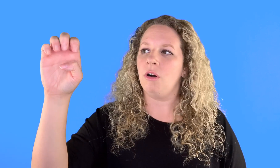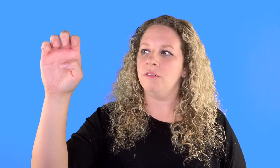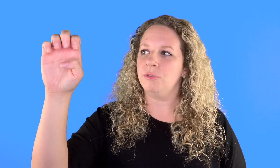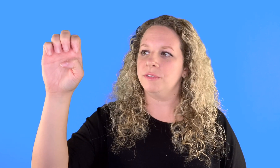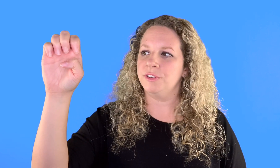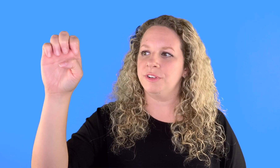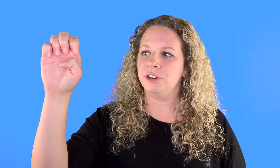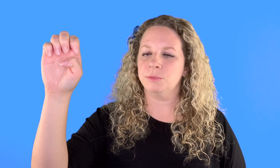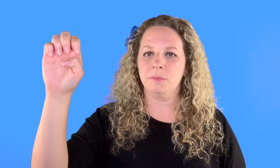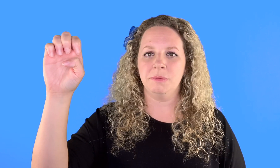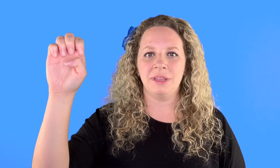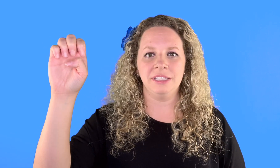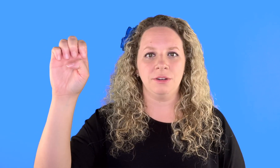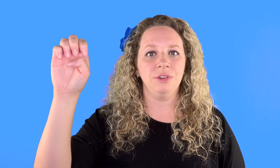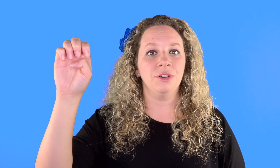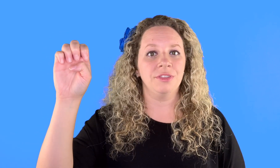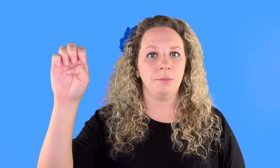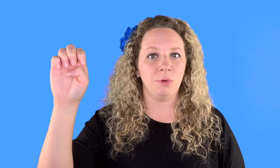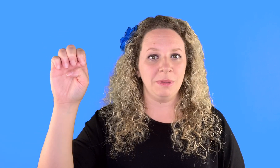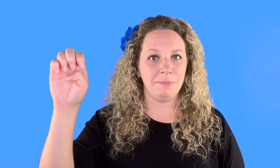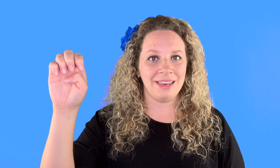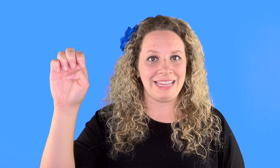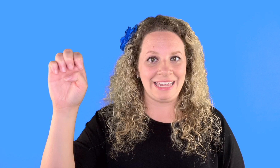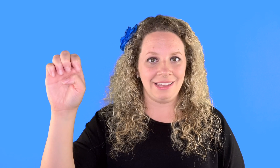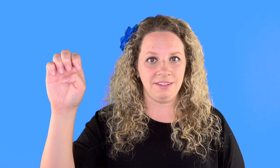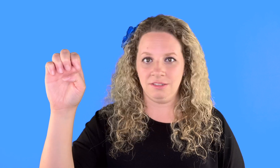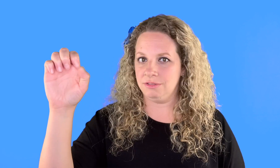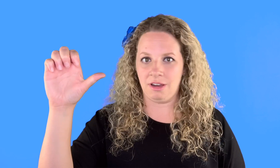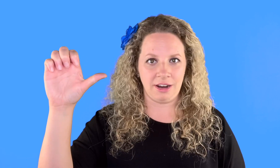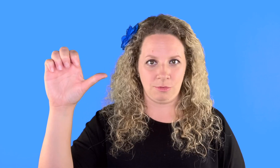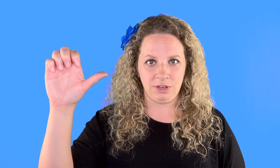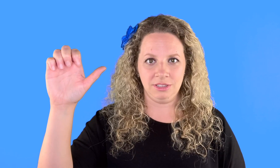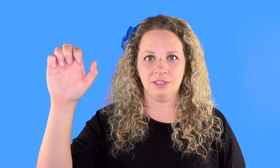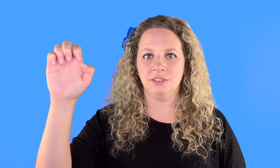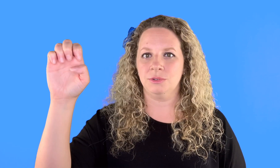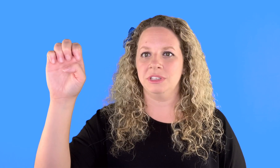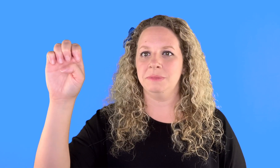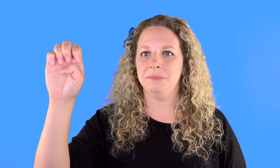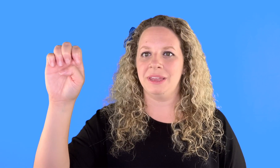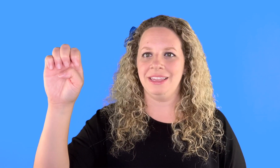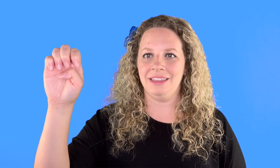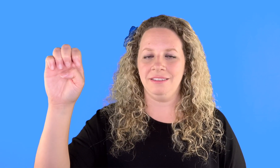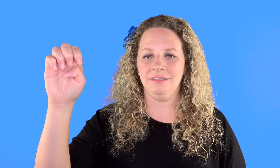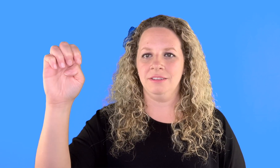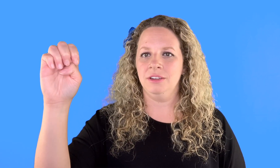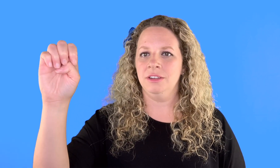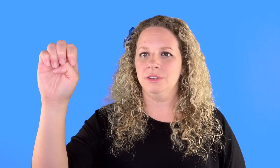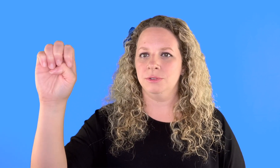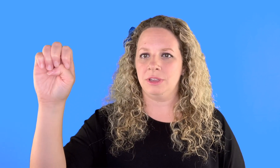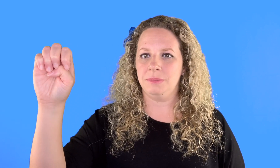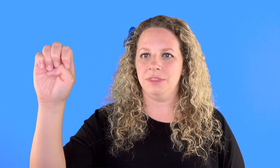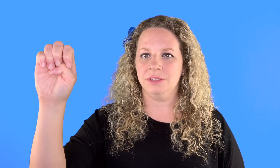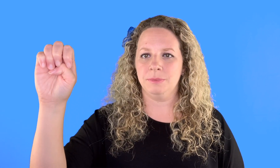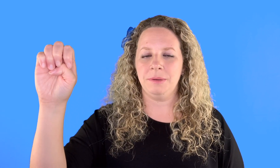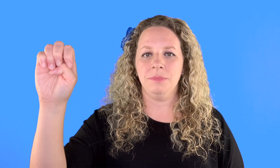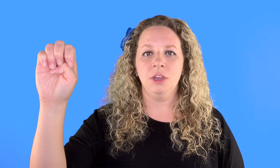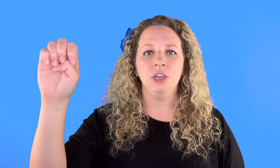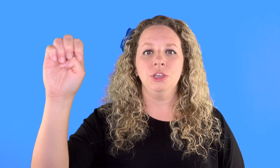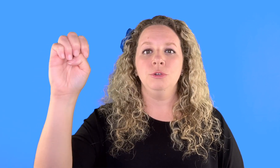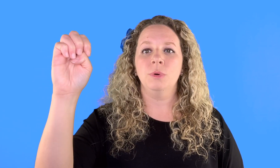four of your fingers will be bent down. Your thumb will be bent in, not outwards. It's going to be bent in. So it can be this way. You want